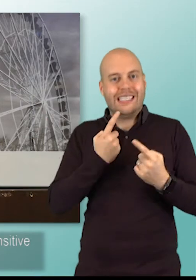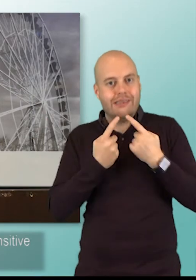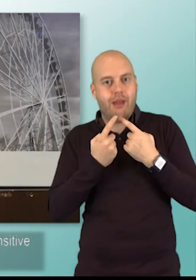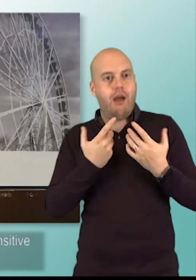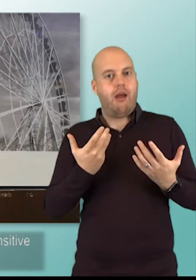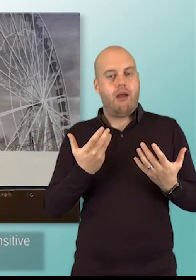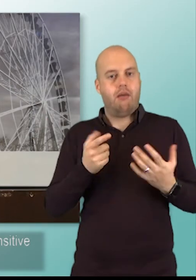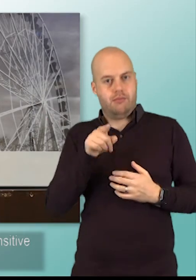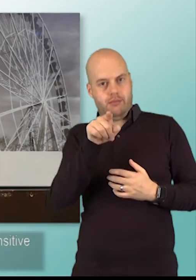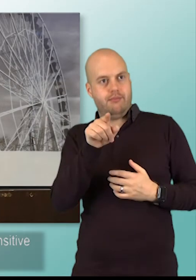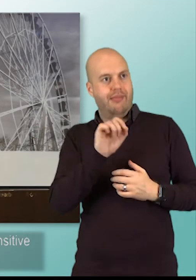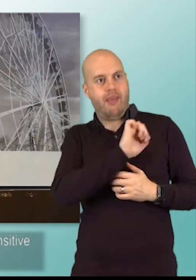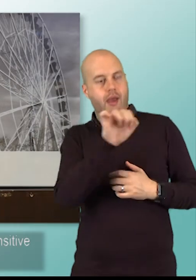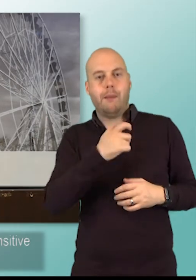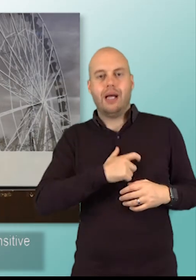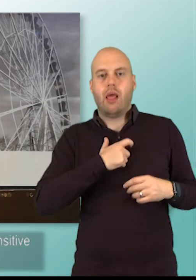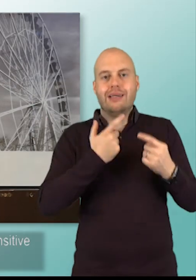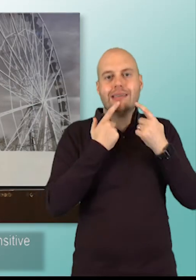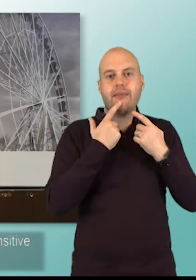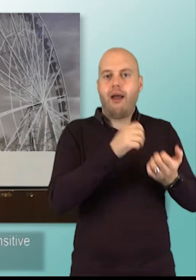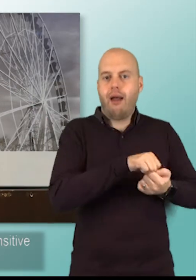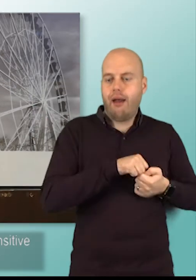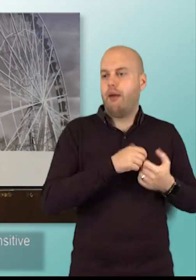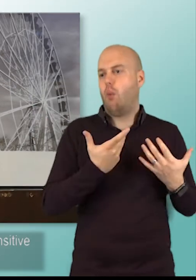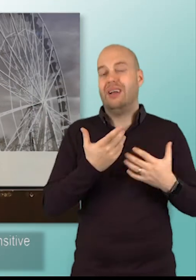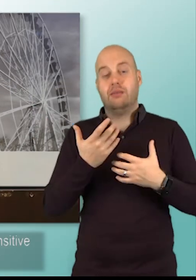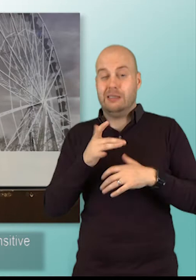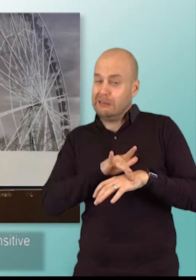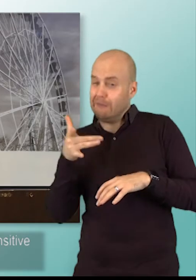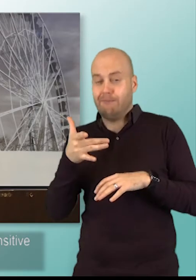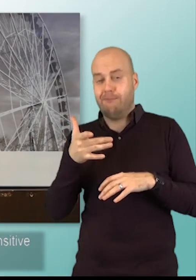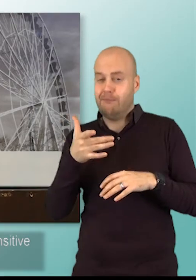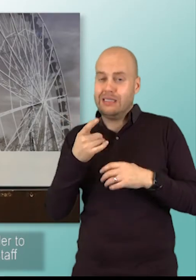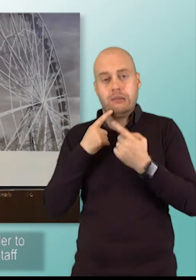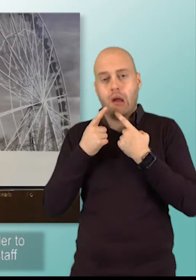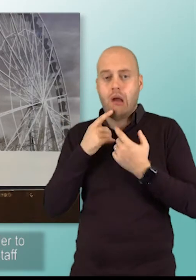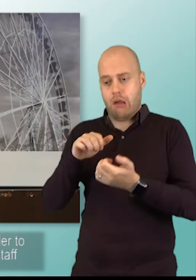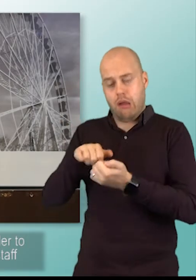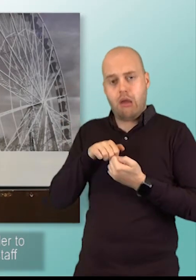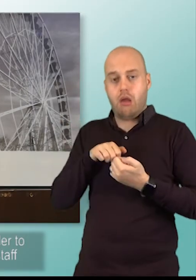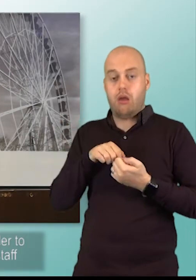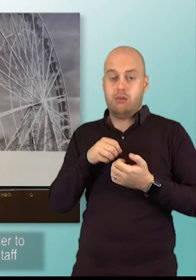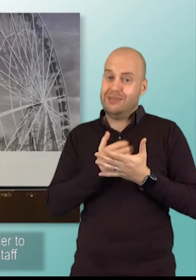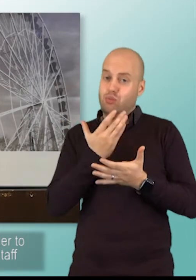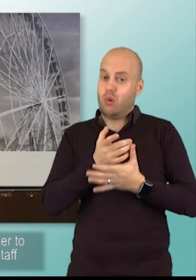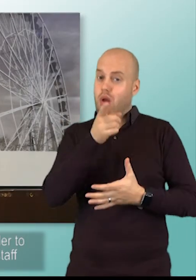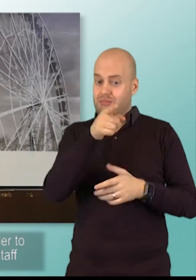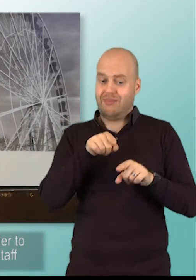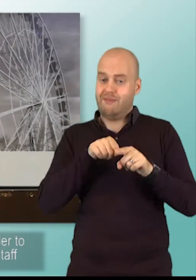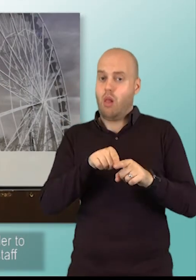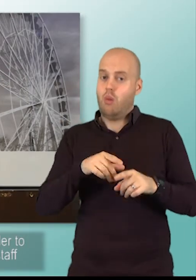some of it personal, some of it sensitive personal data. Just be sure that you are observing the requirements of